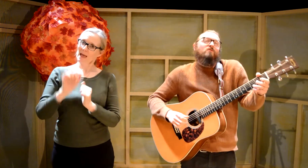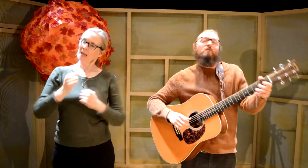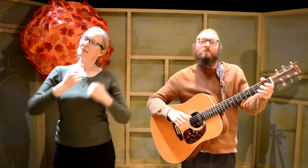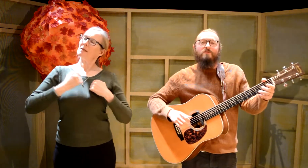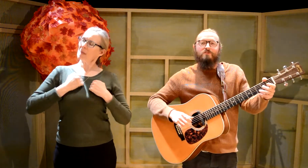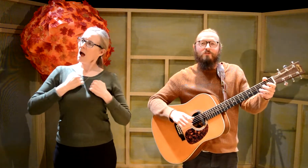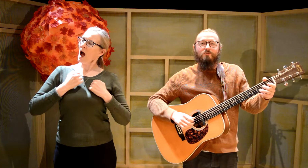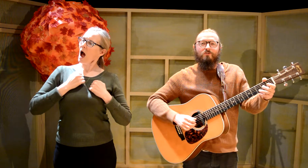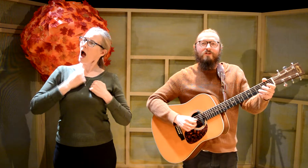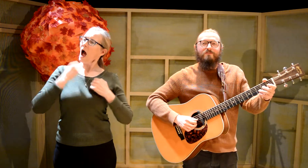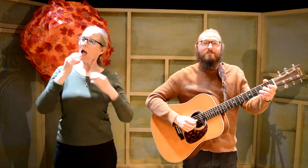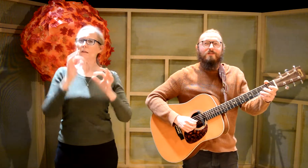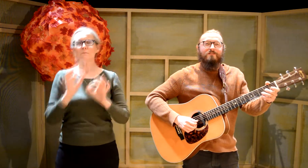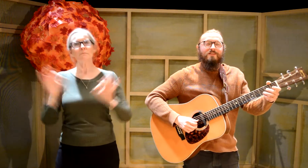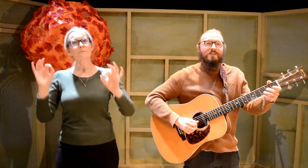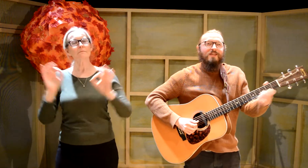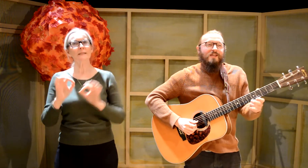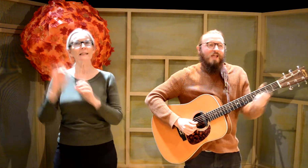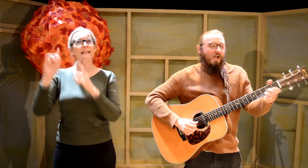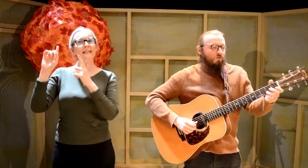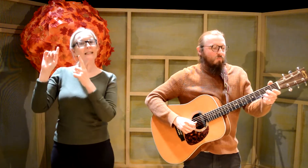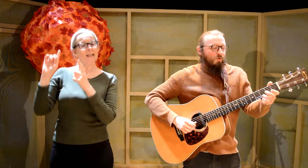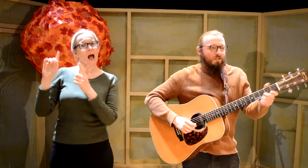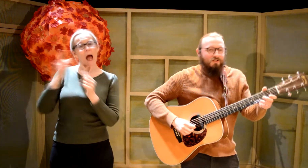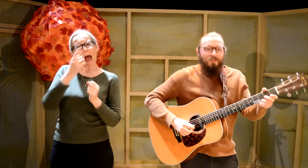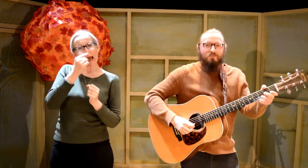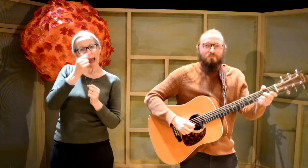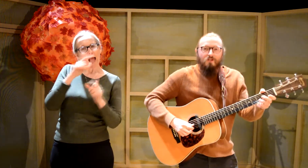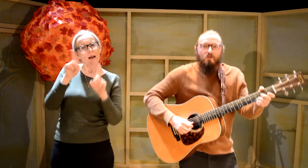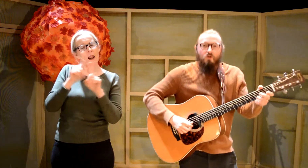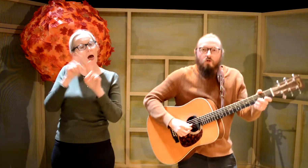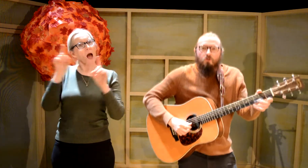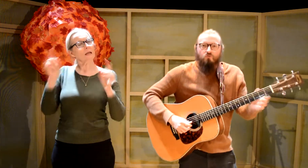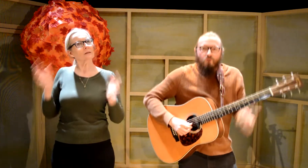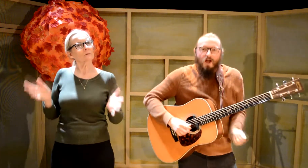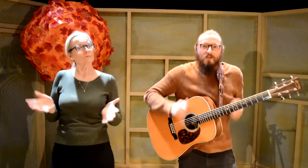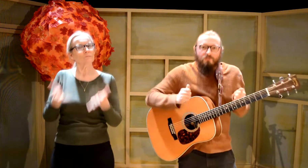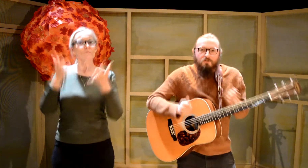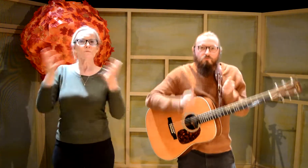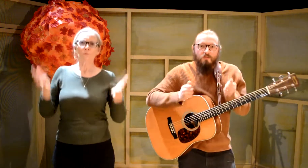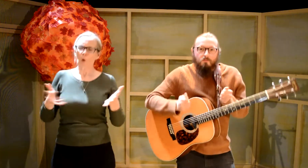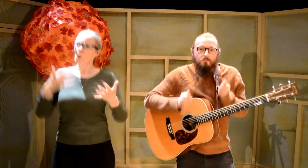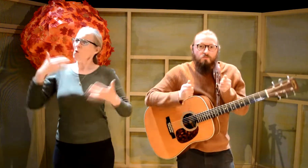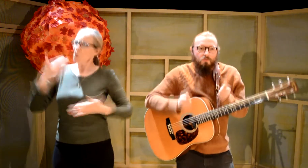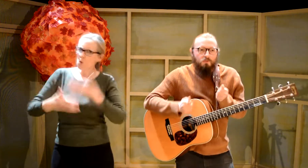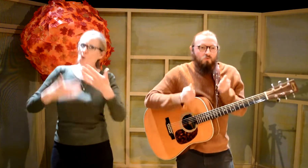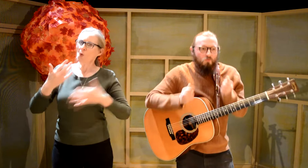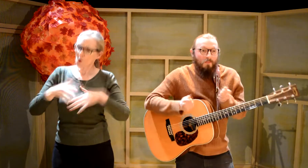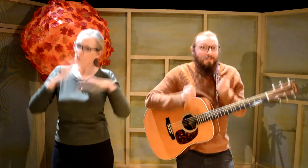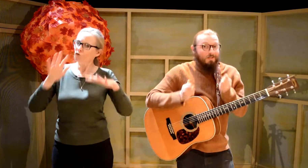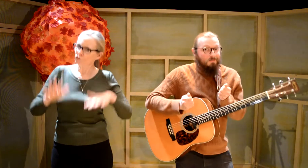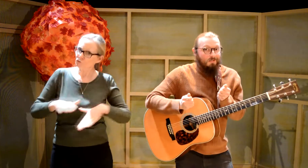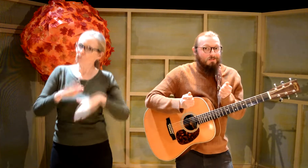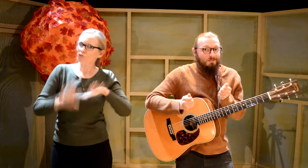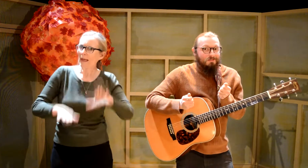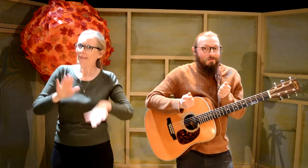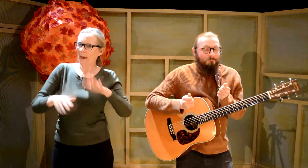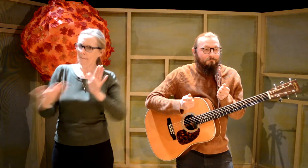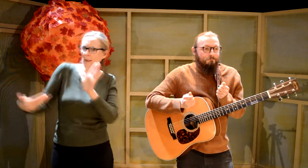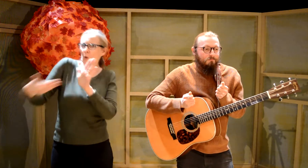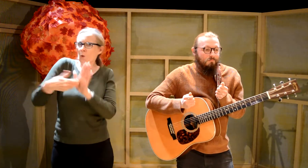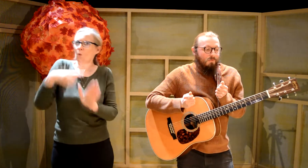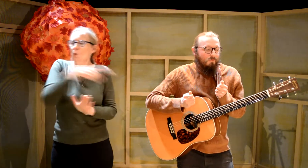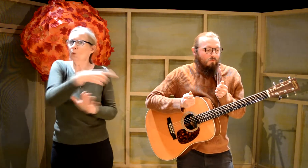I've just come up with this little order. I think I could put like a nice driving rhythm to it, which would make it